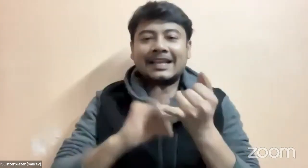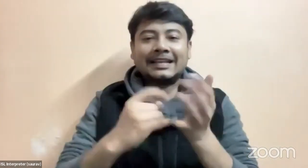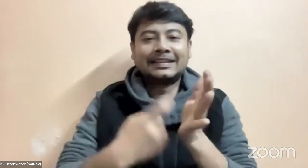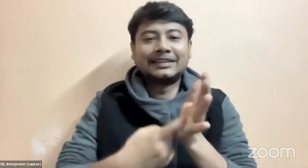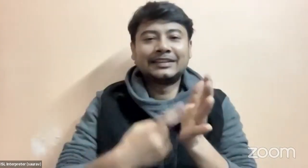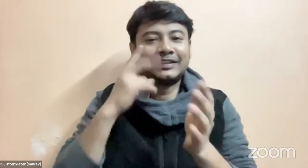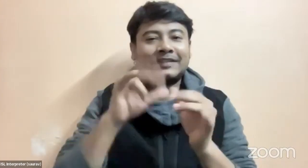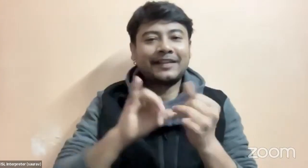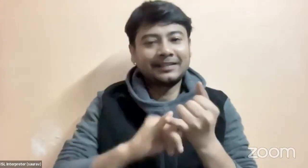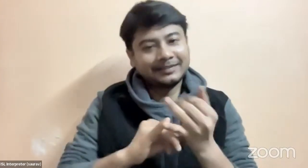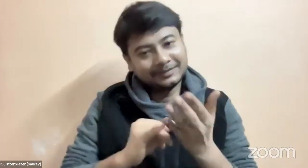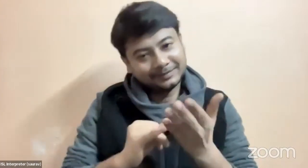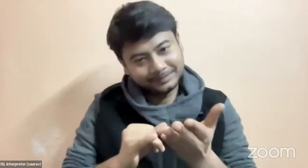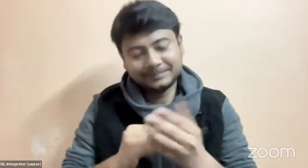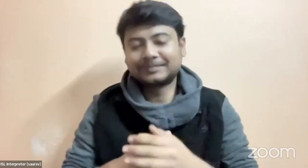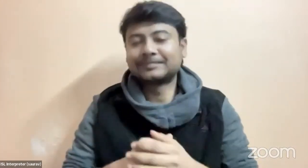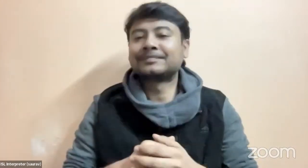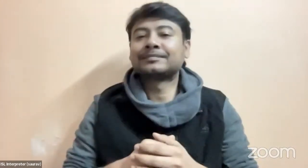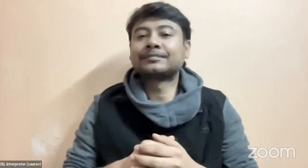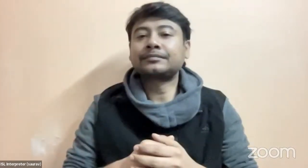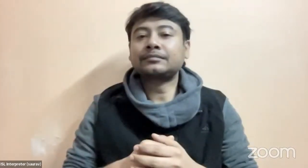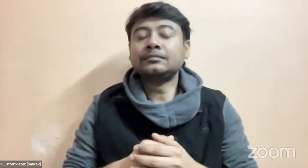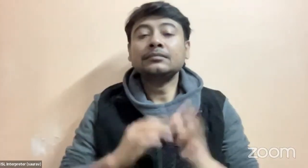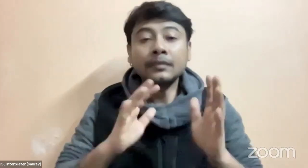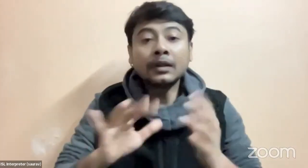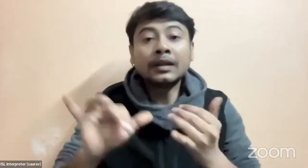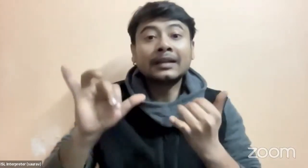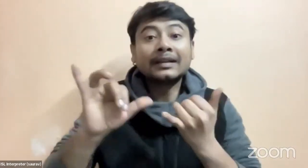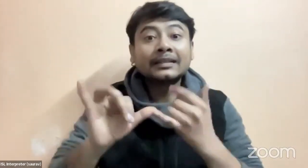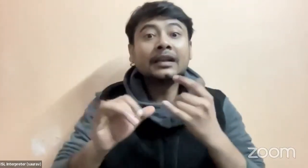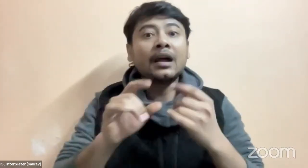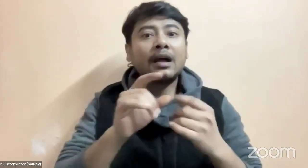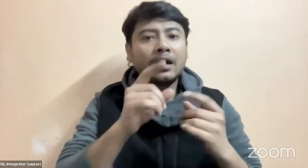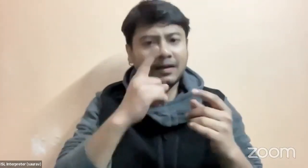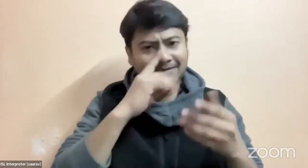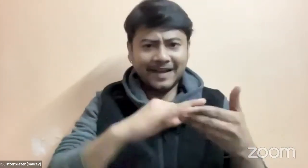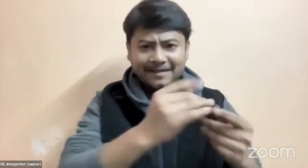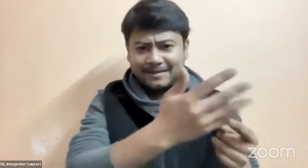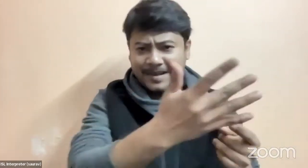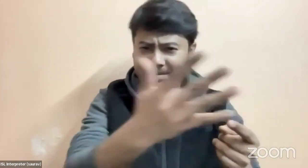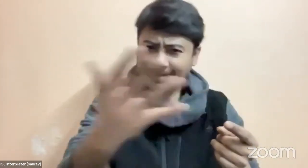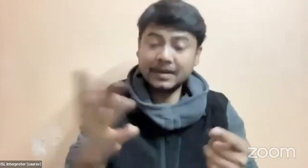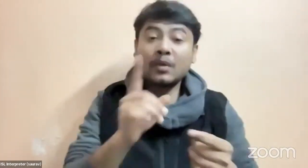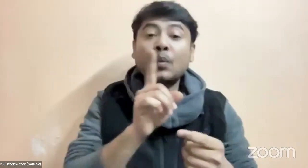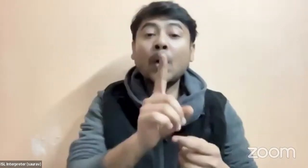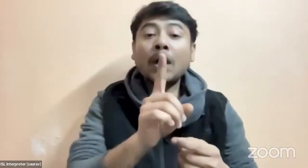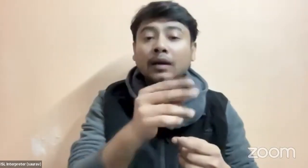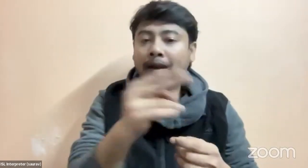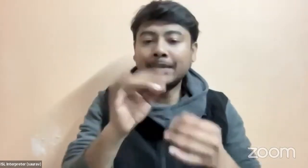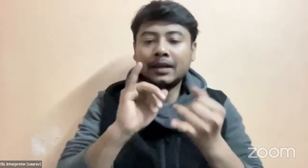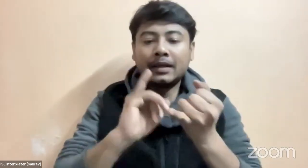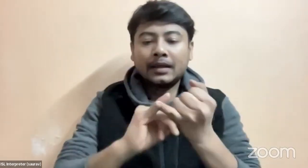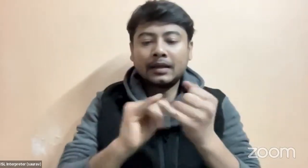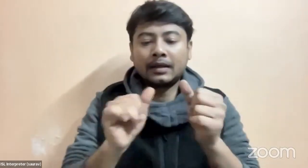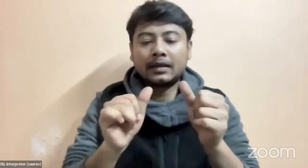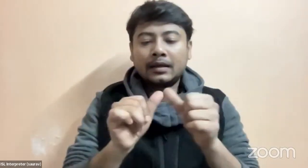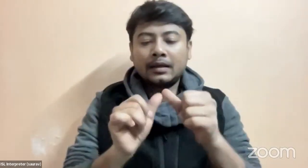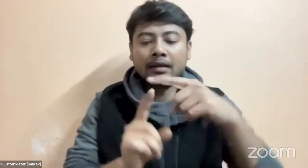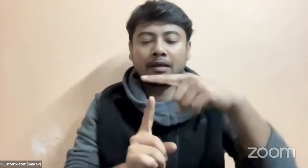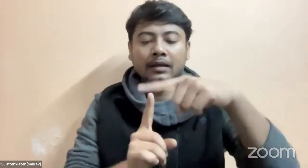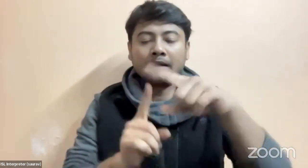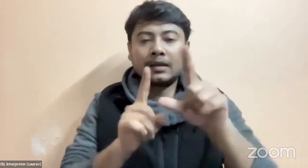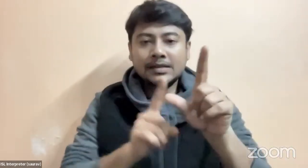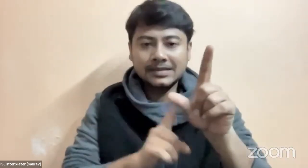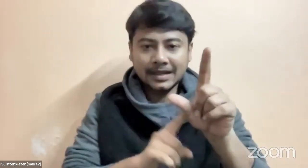Then Satyabhama, one of the wives of Lord Krishna in Dwarka, she comes as Jagadananda